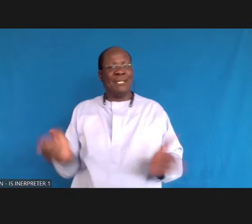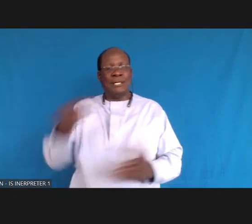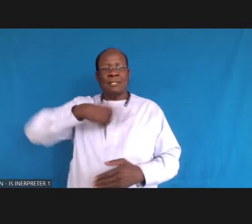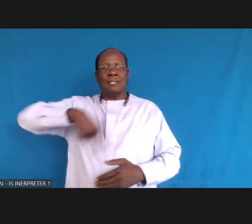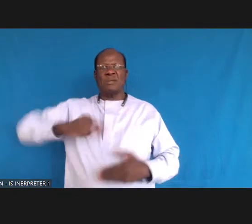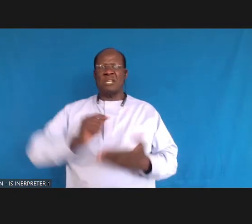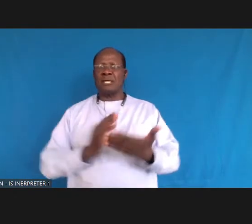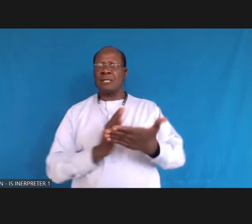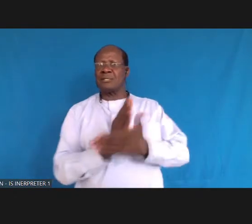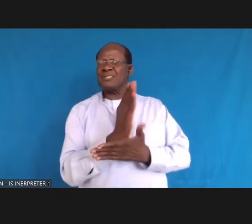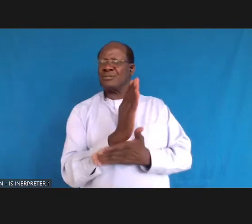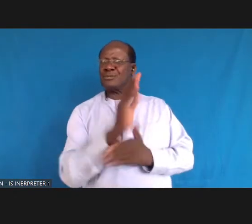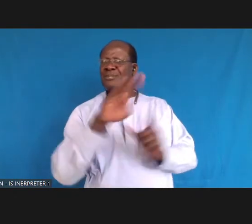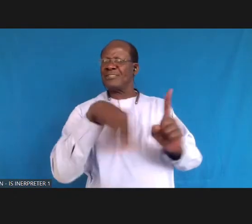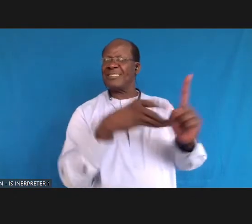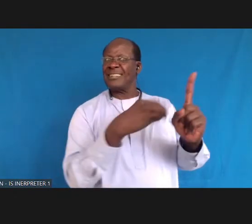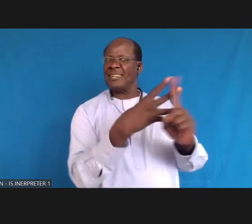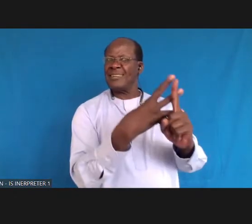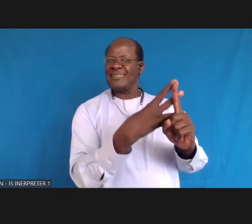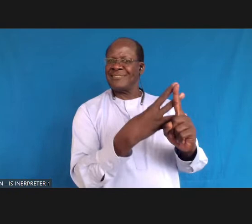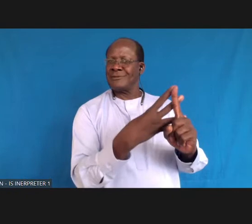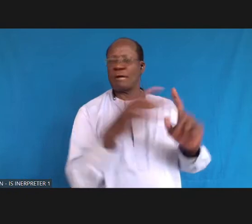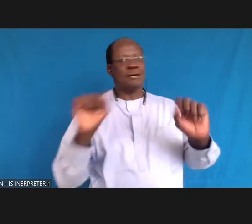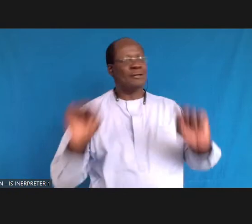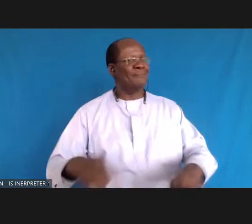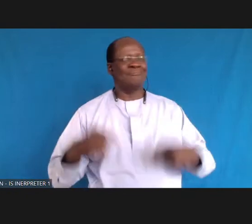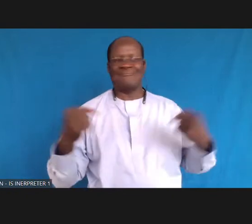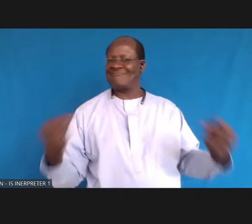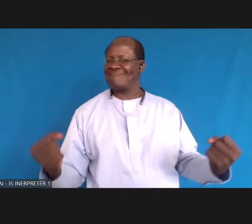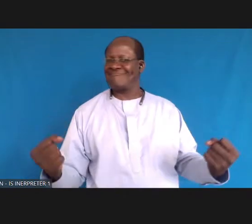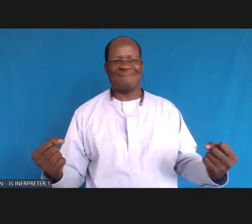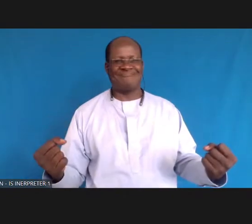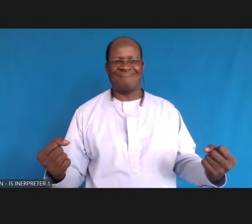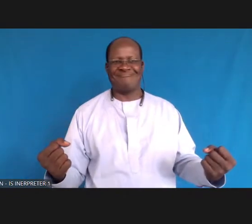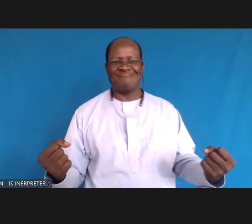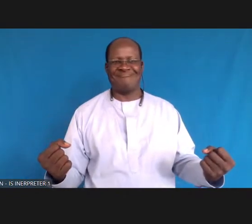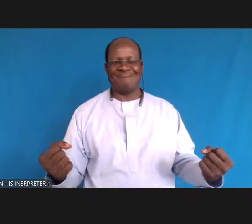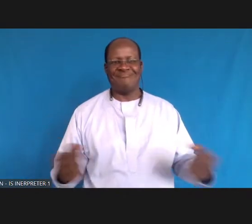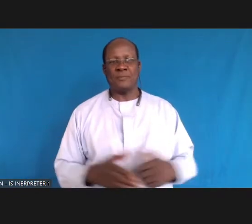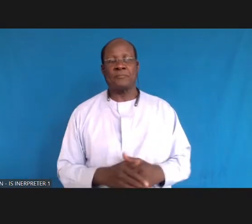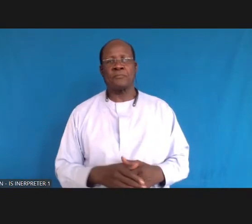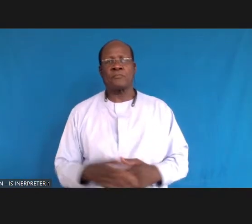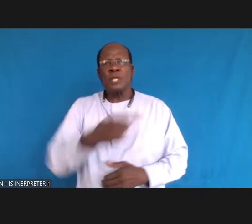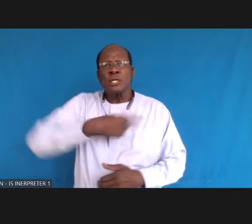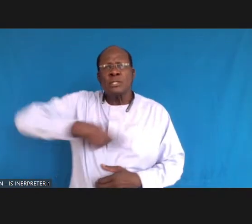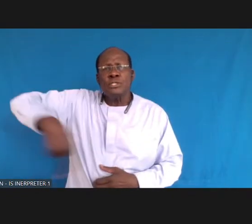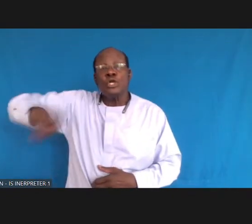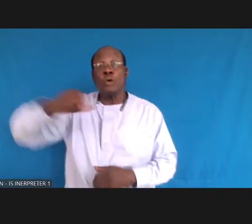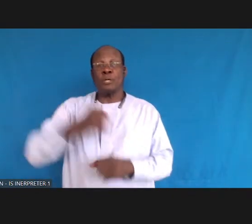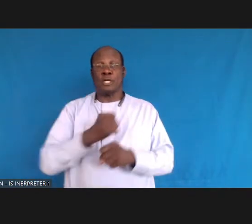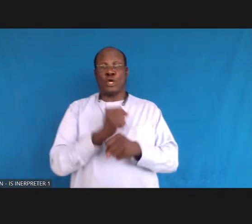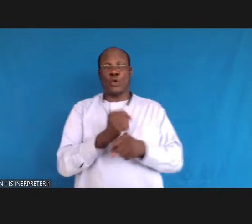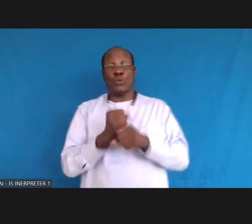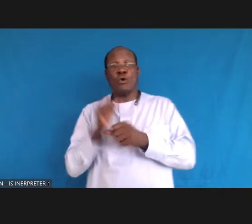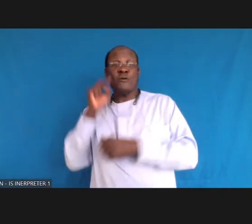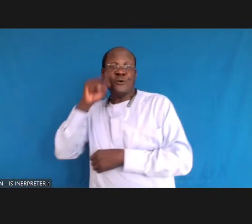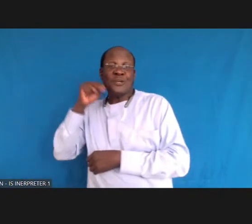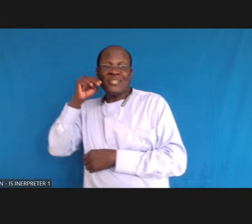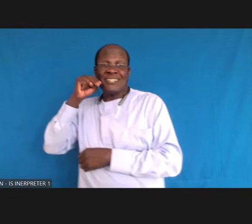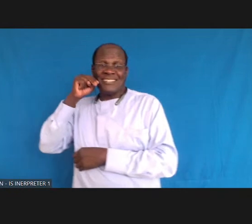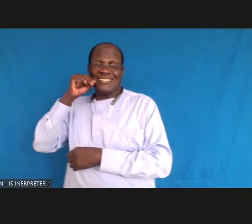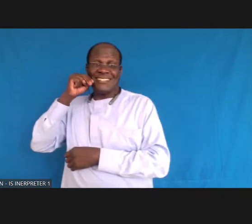Sustainable Development Goals, I do not think we are going to get anywhere. So I work from Nigeria, most specifically from